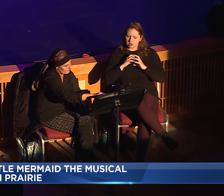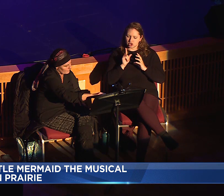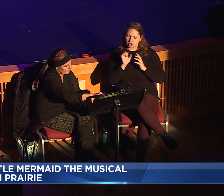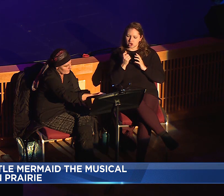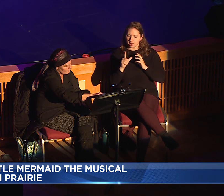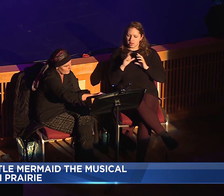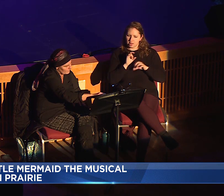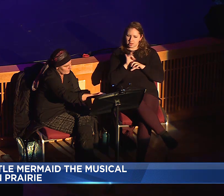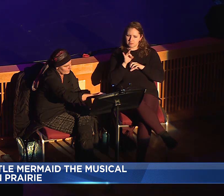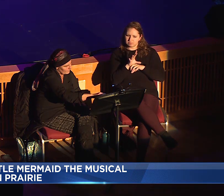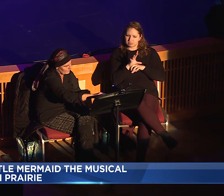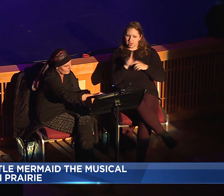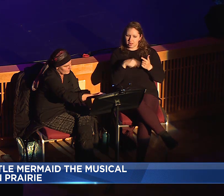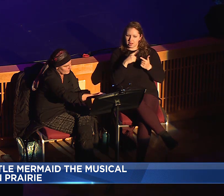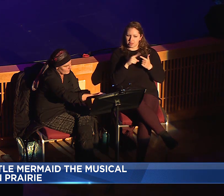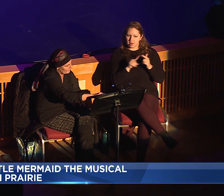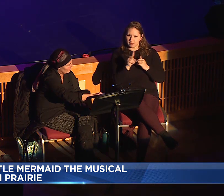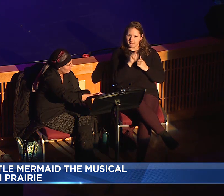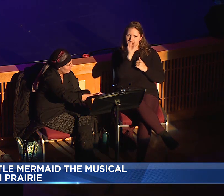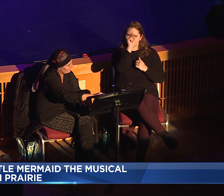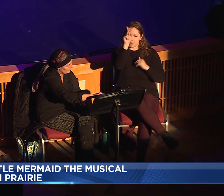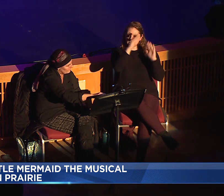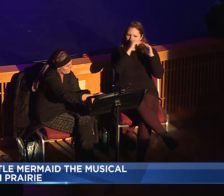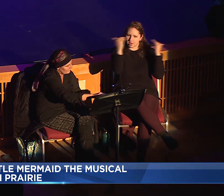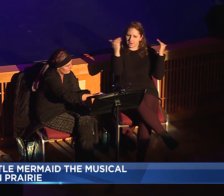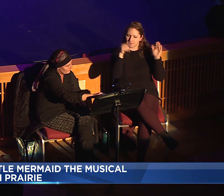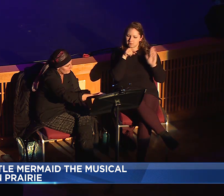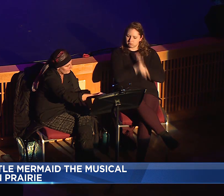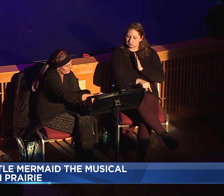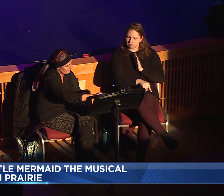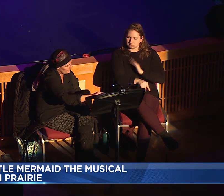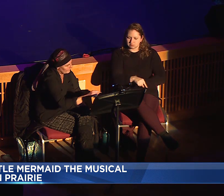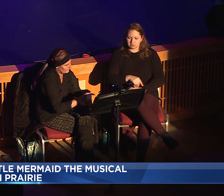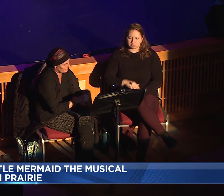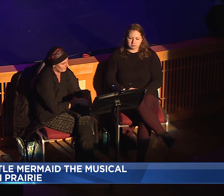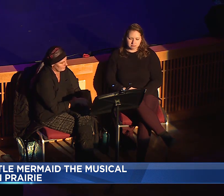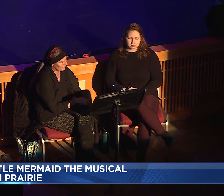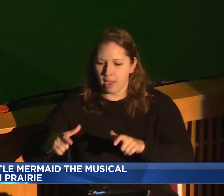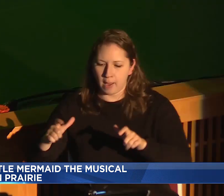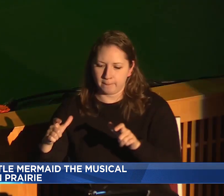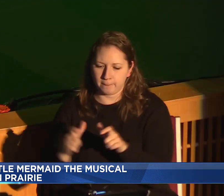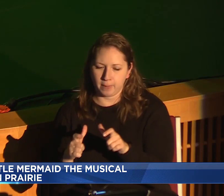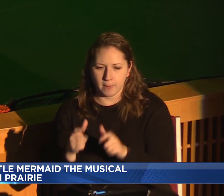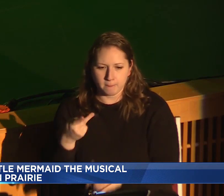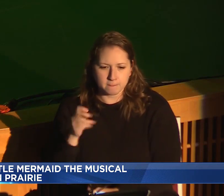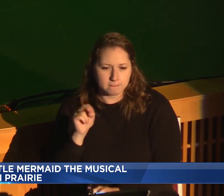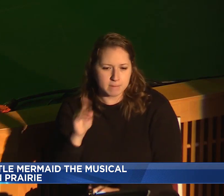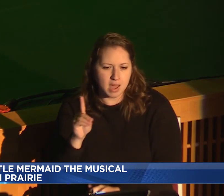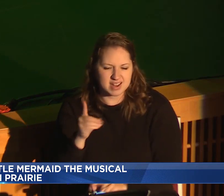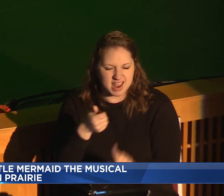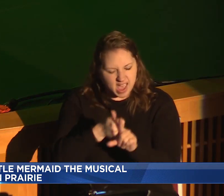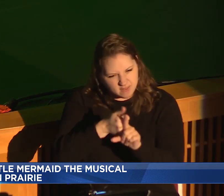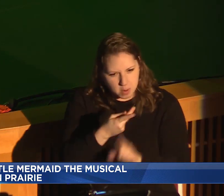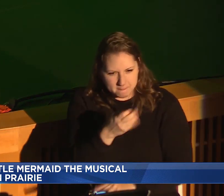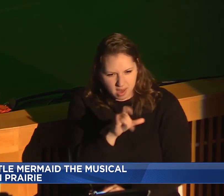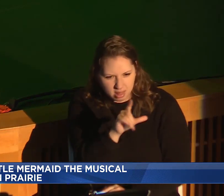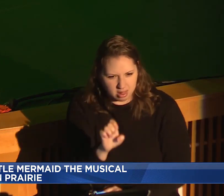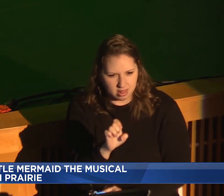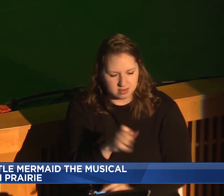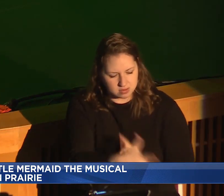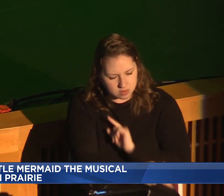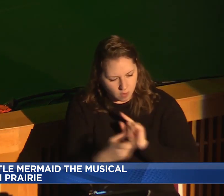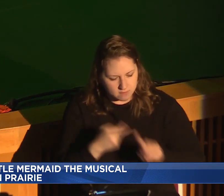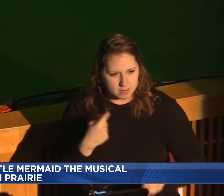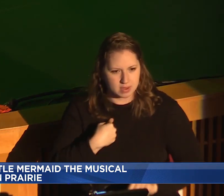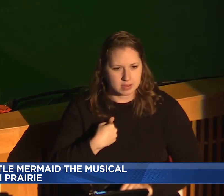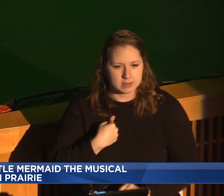theater experience. The director of the musical says having interpreters brings more communities out to enjoy. One of the student actors says